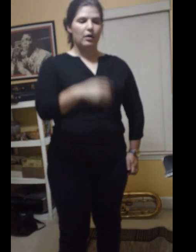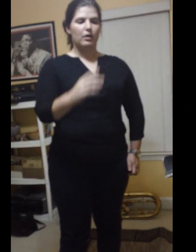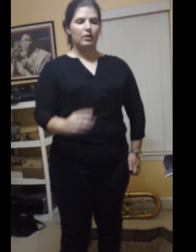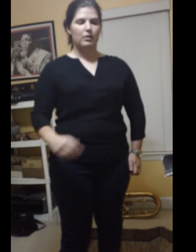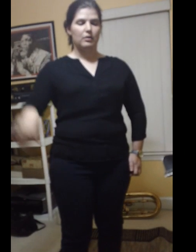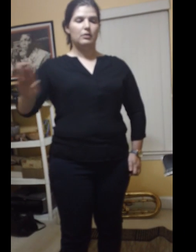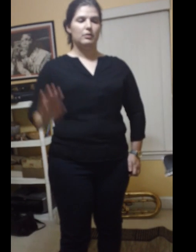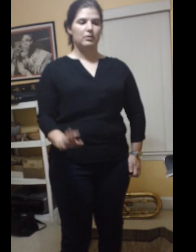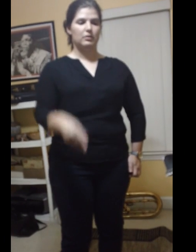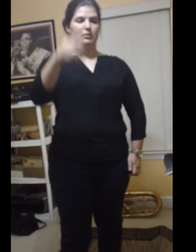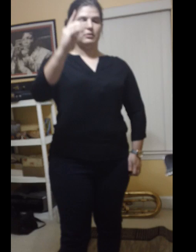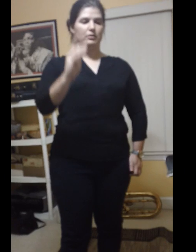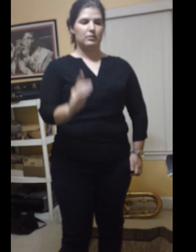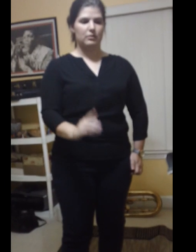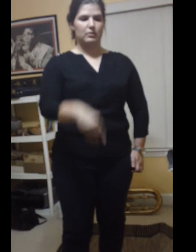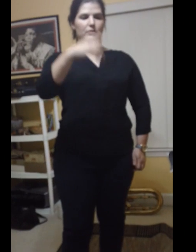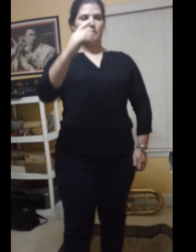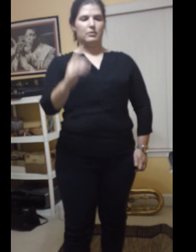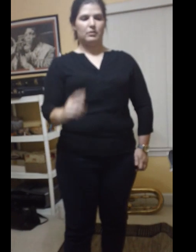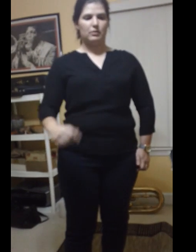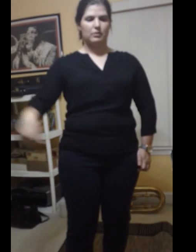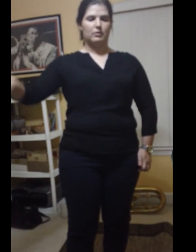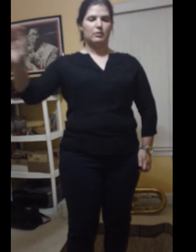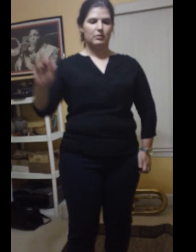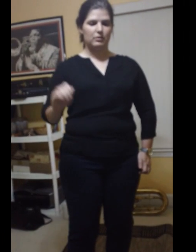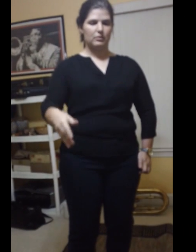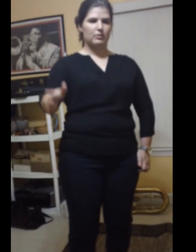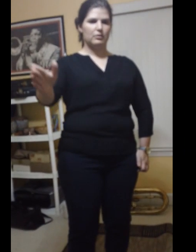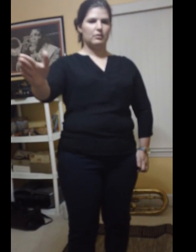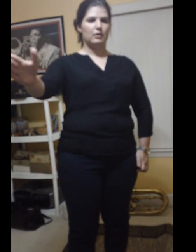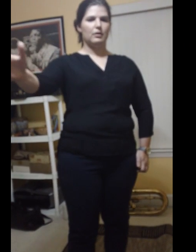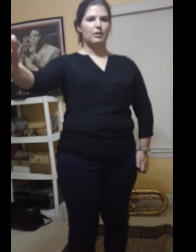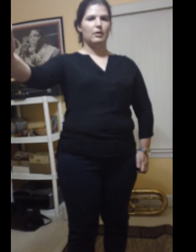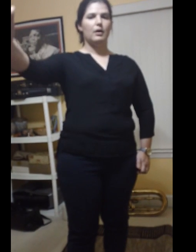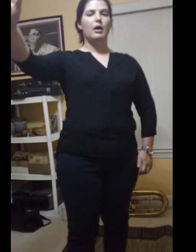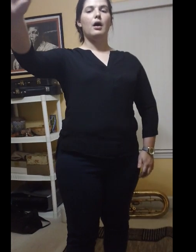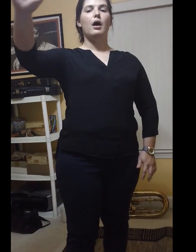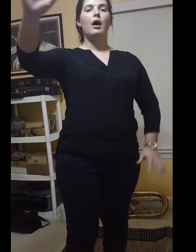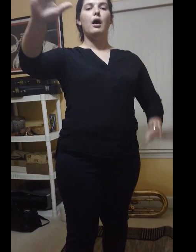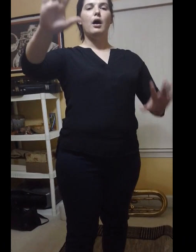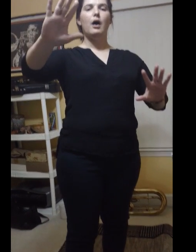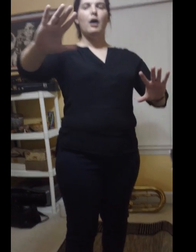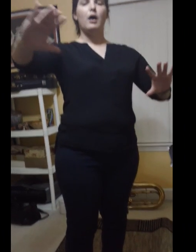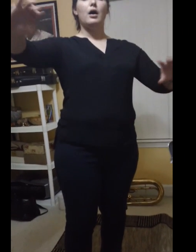Alleluia! Let all glory glory to Alleluia! Oh,